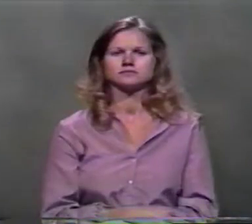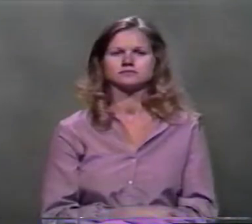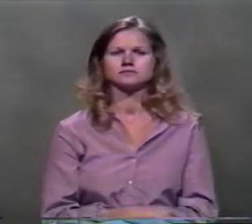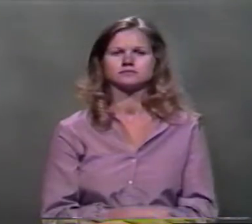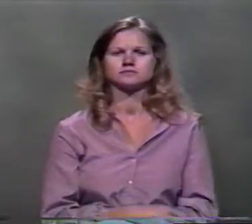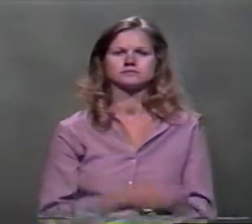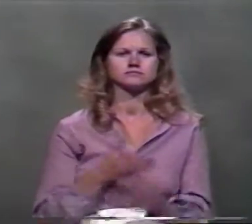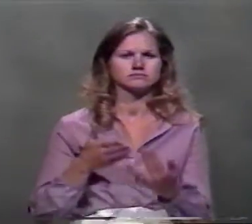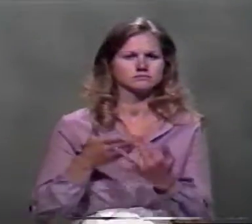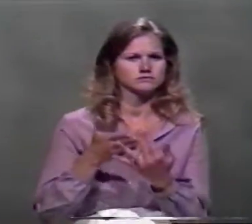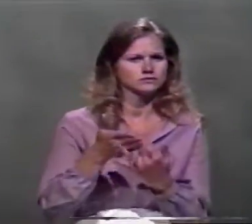Through.